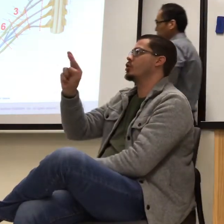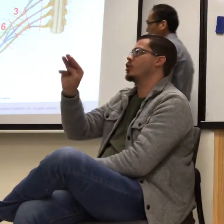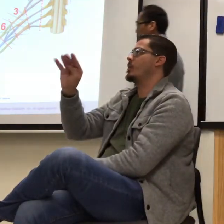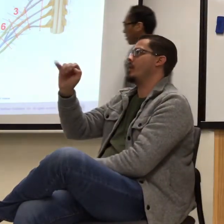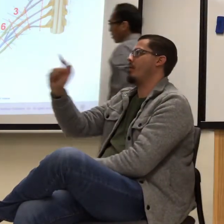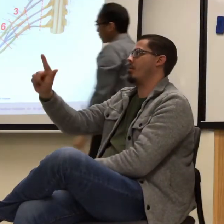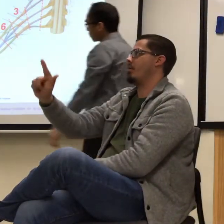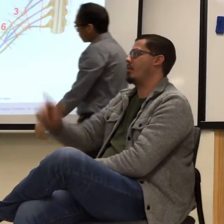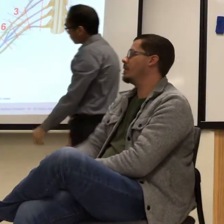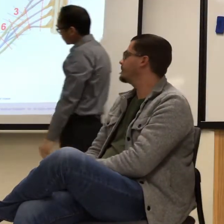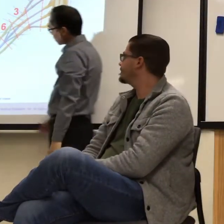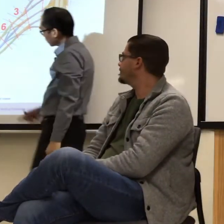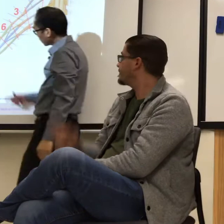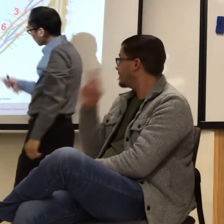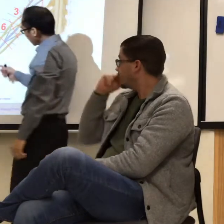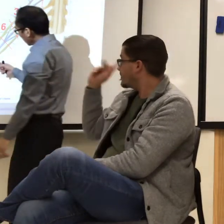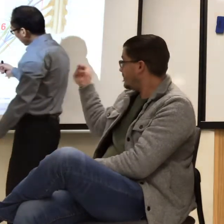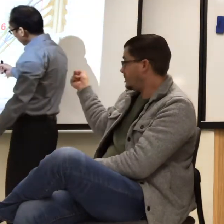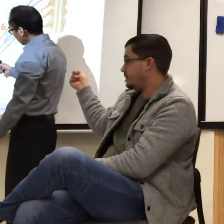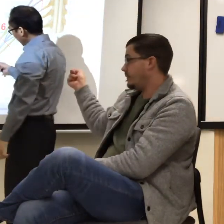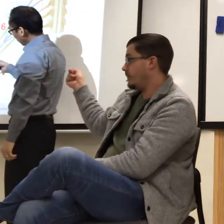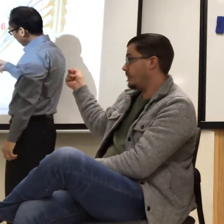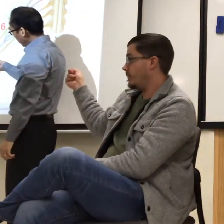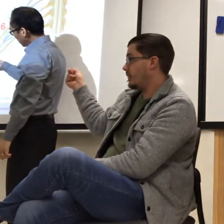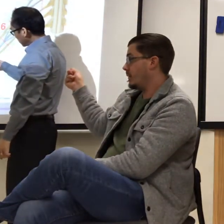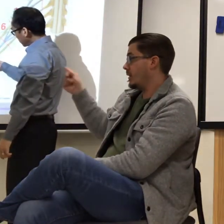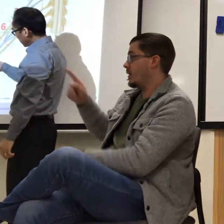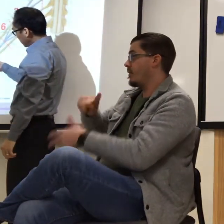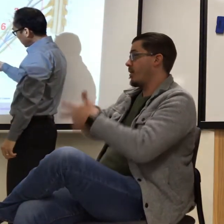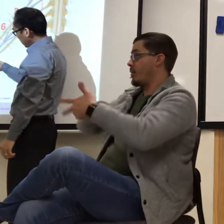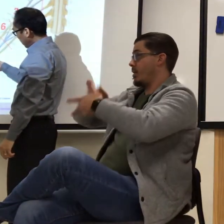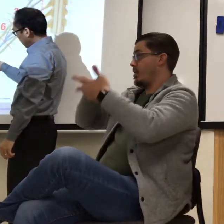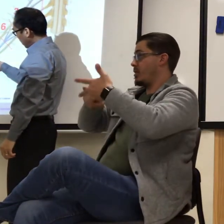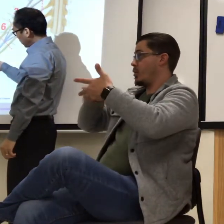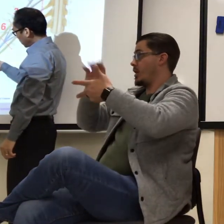So what you see here is that from this